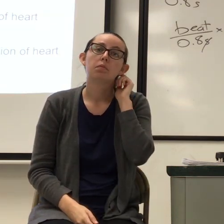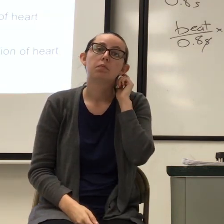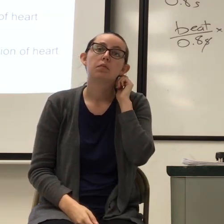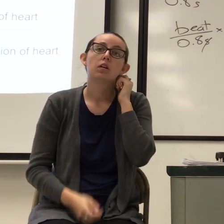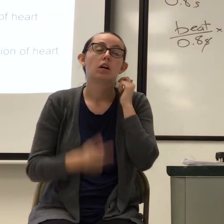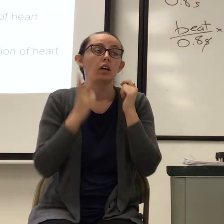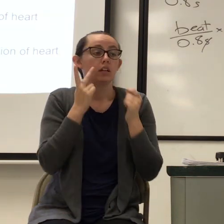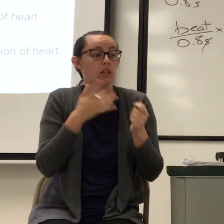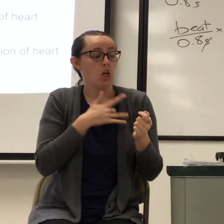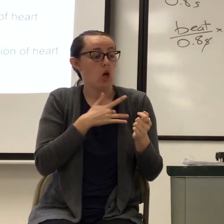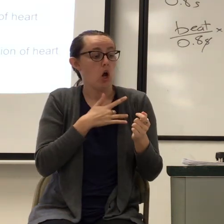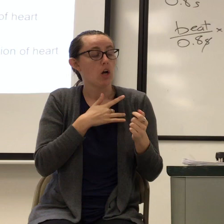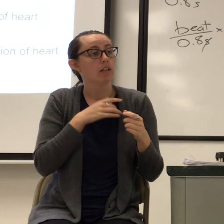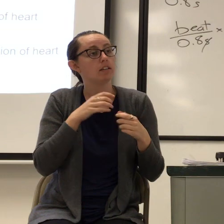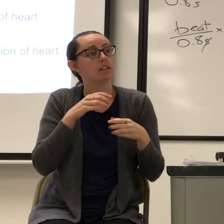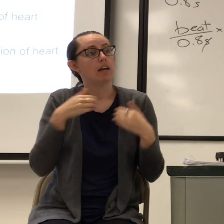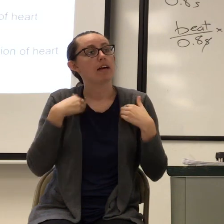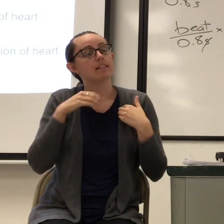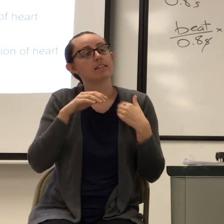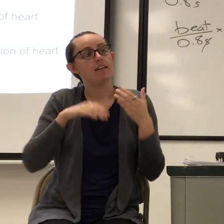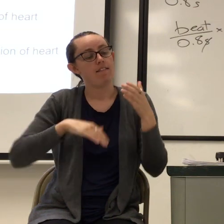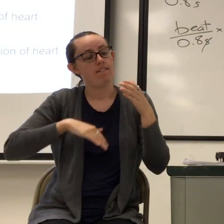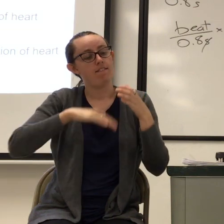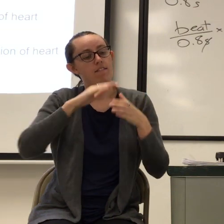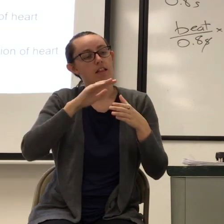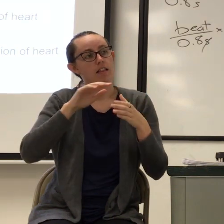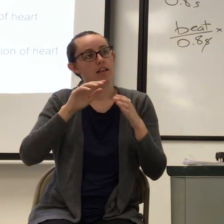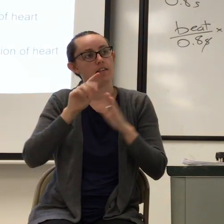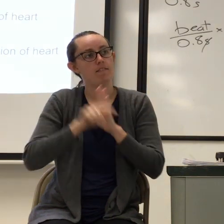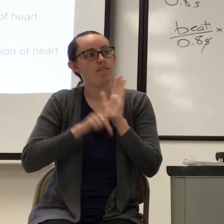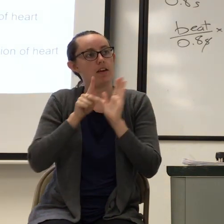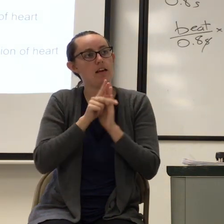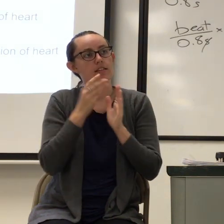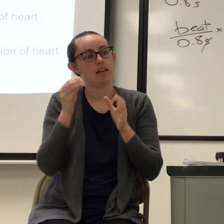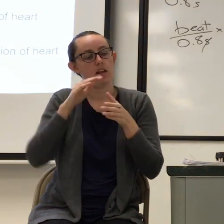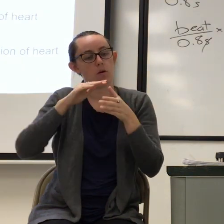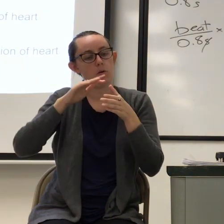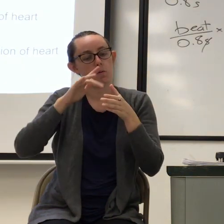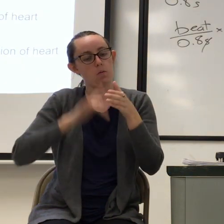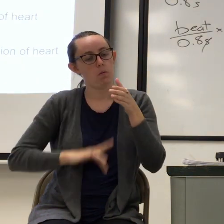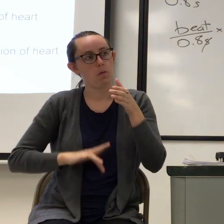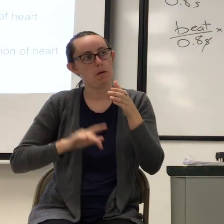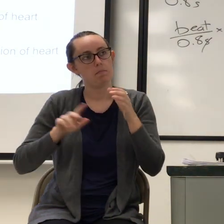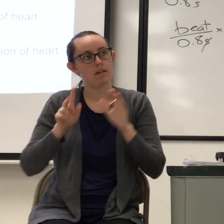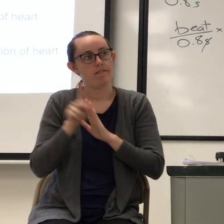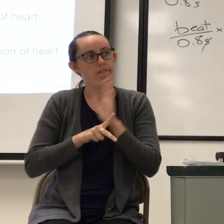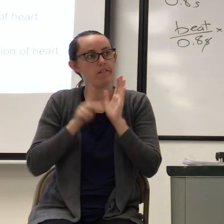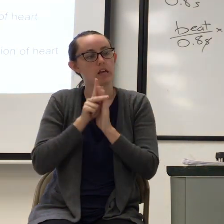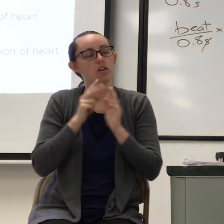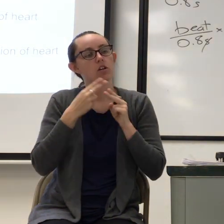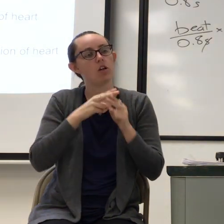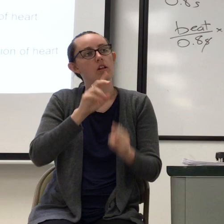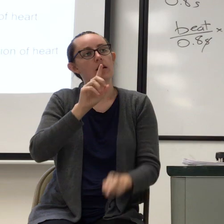the heart has a filling phase and an emptying phase. So we call that diastole and systole.